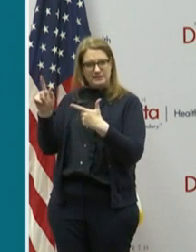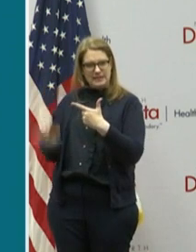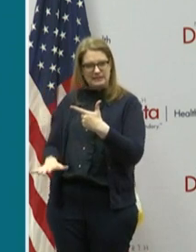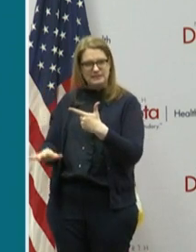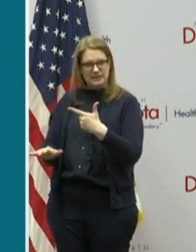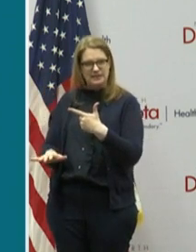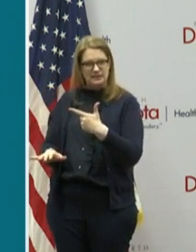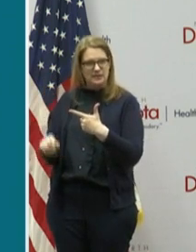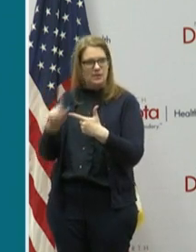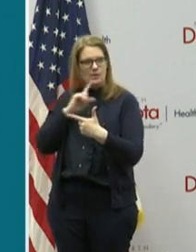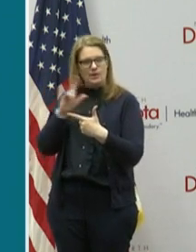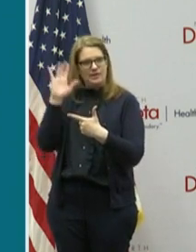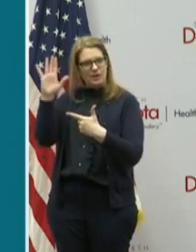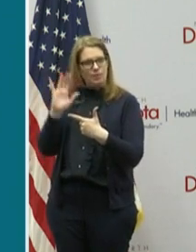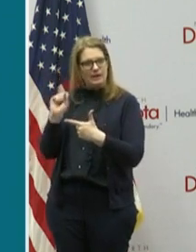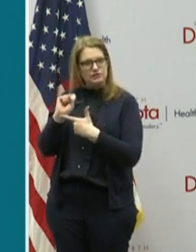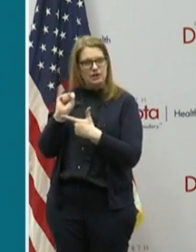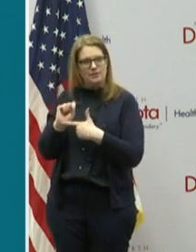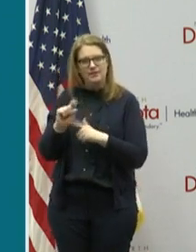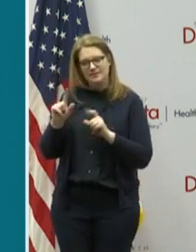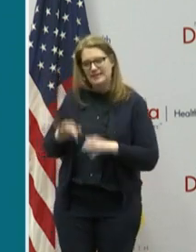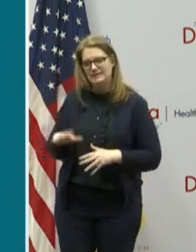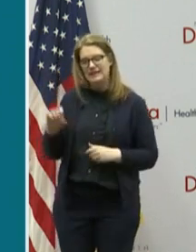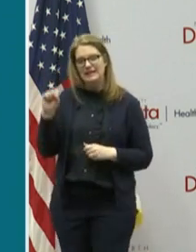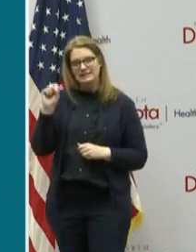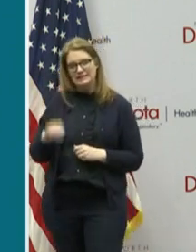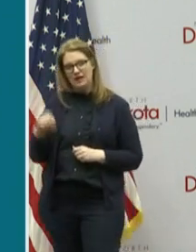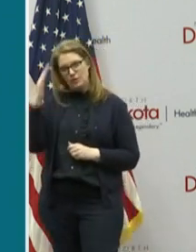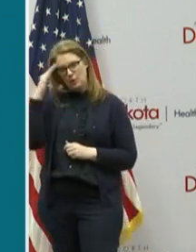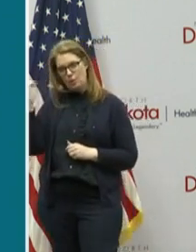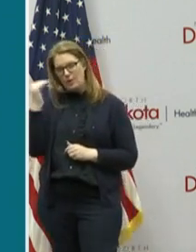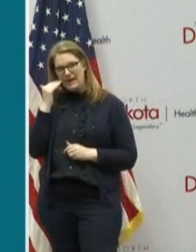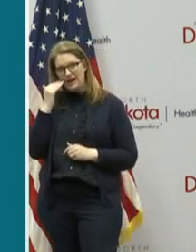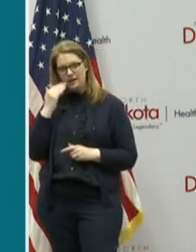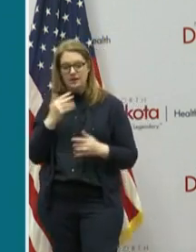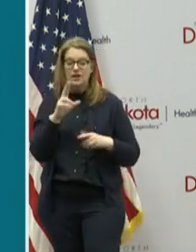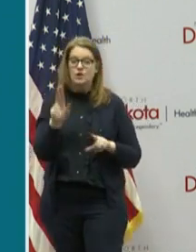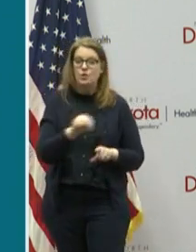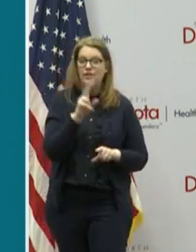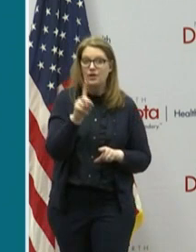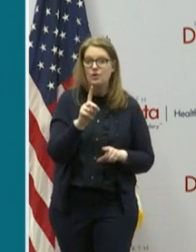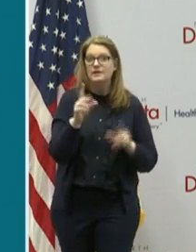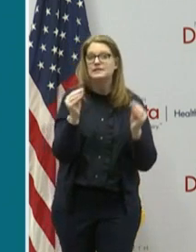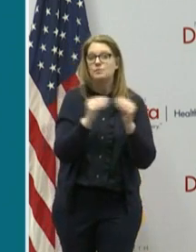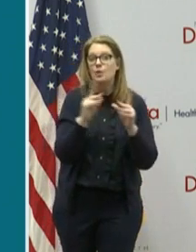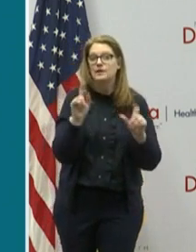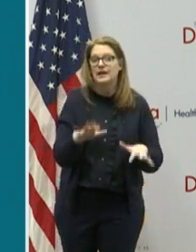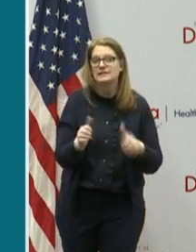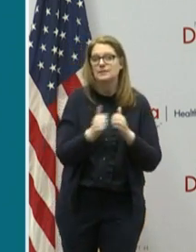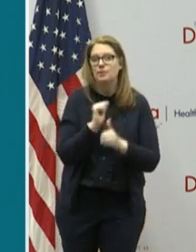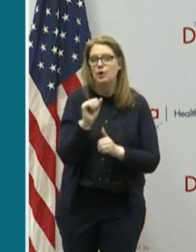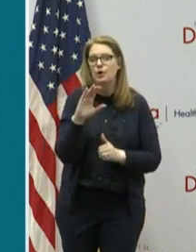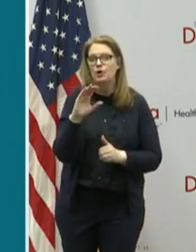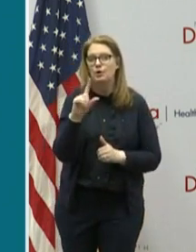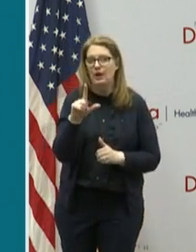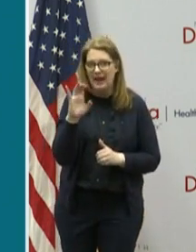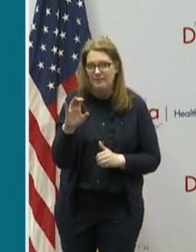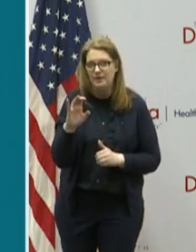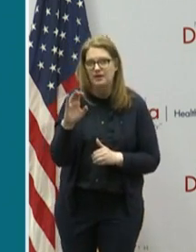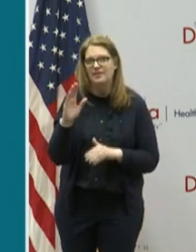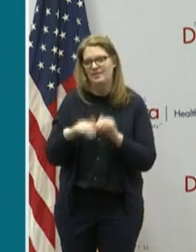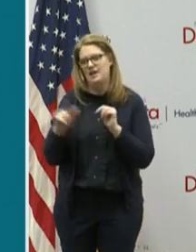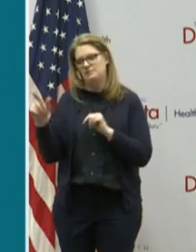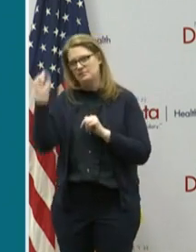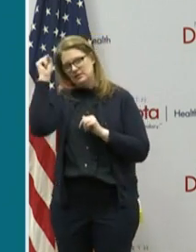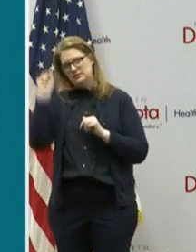great job of testing that's going on in South Korea. North Dakota has now done more tests per capita than South Korea did. So great work by